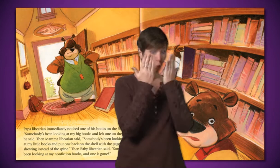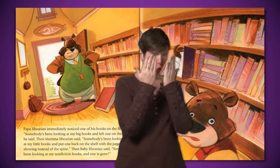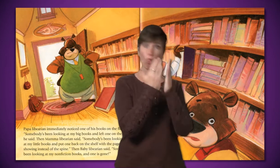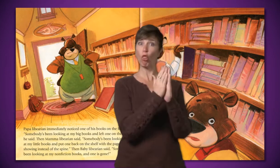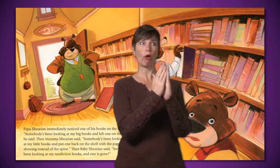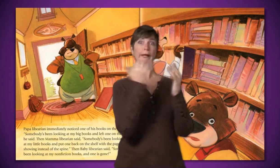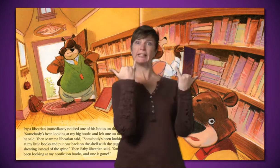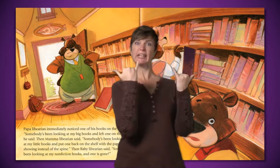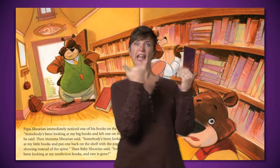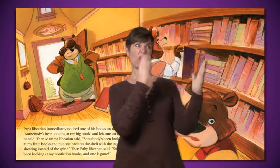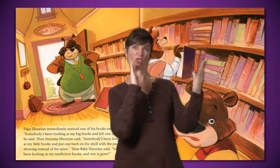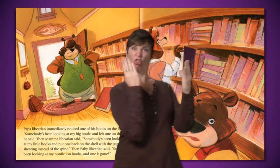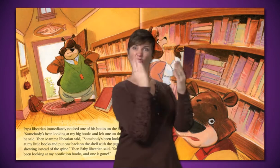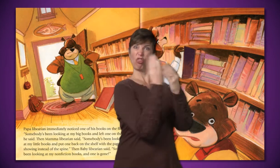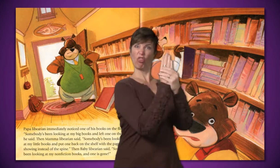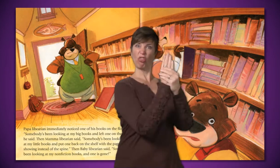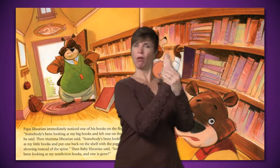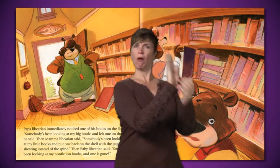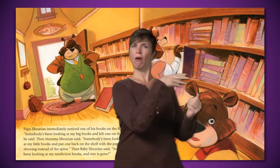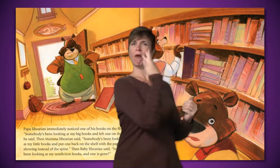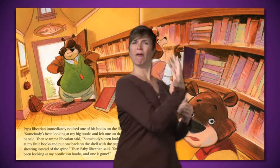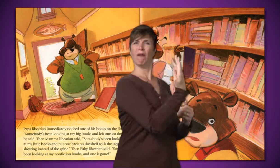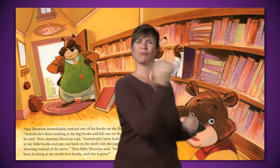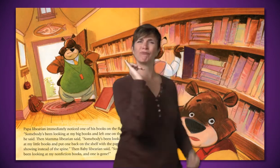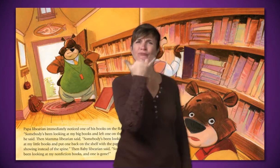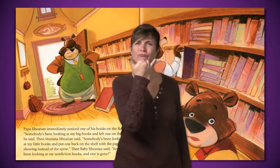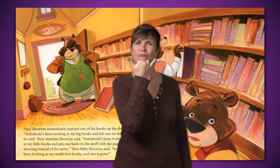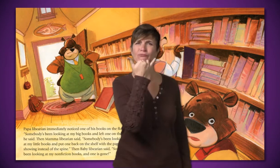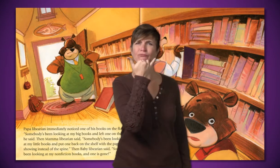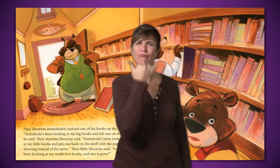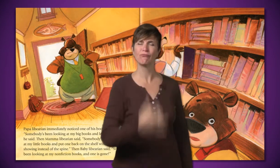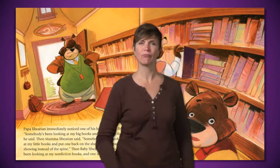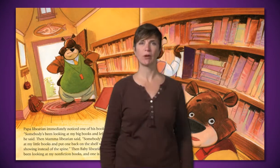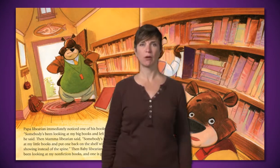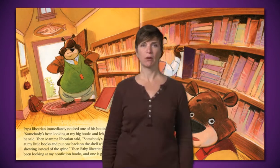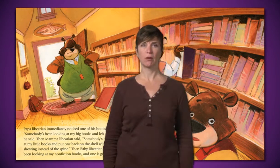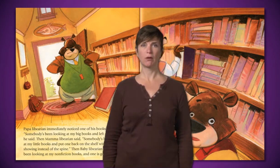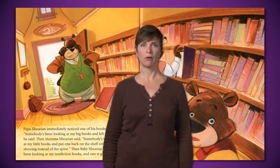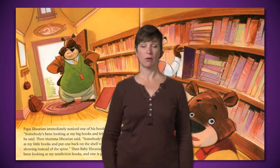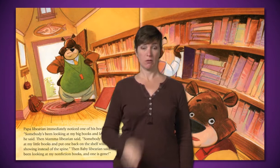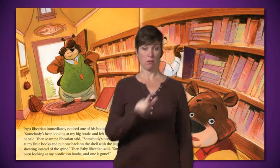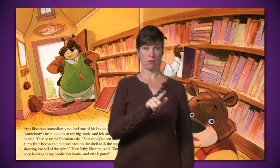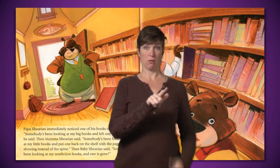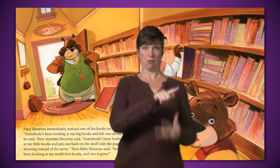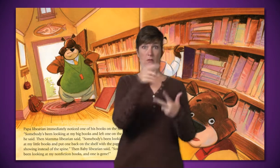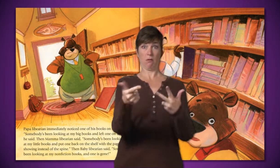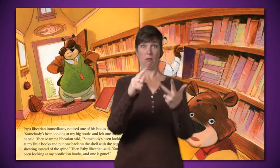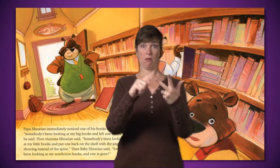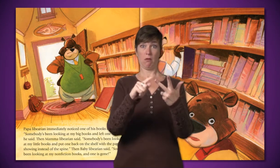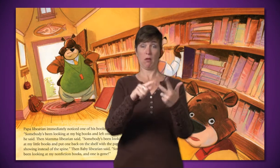looking at my little books and put one back on the shelf with the pages showing instead of the